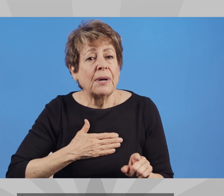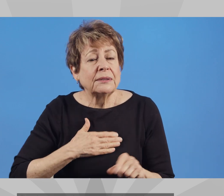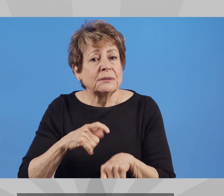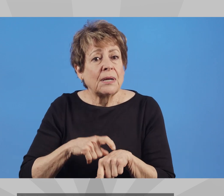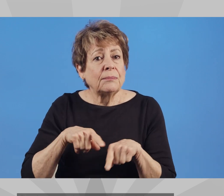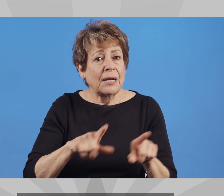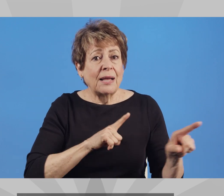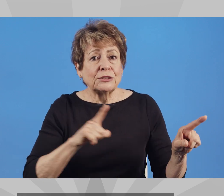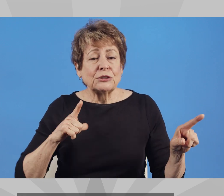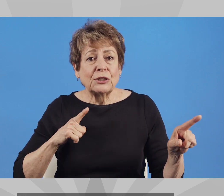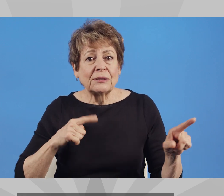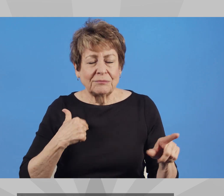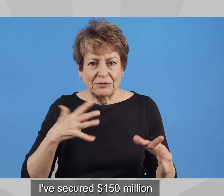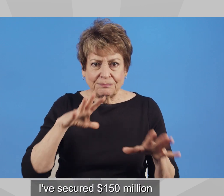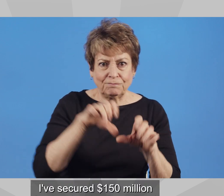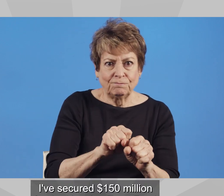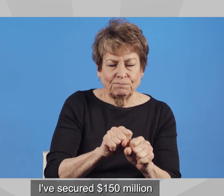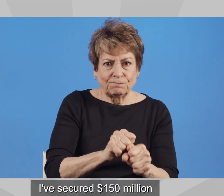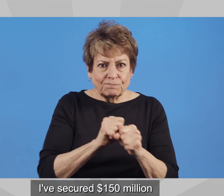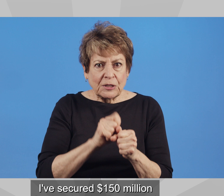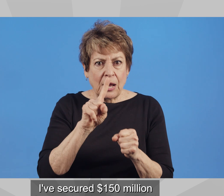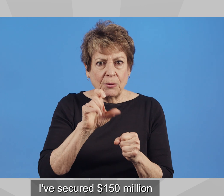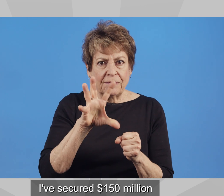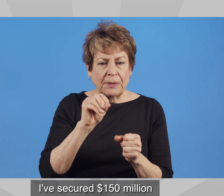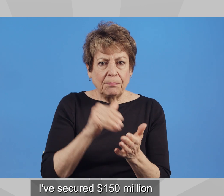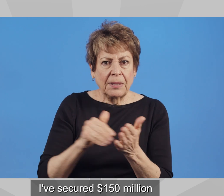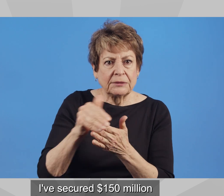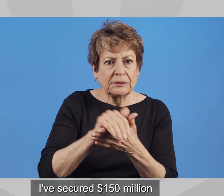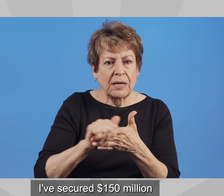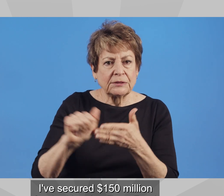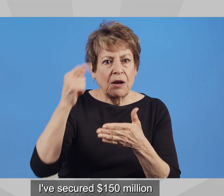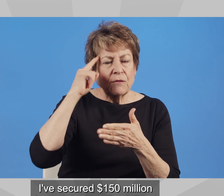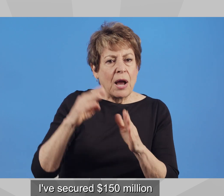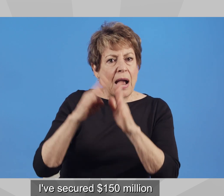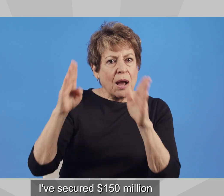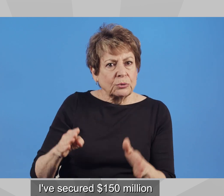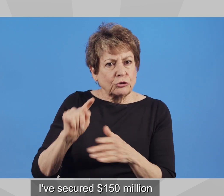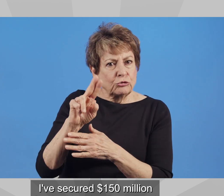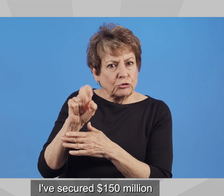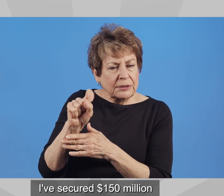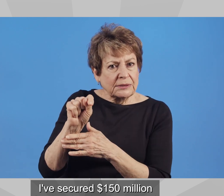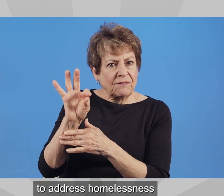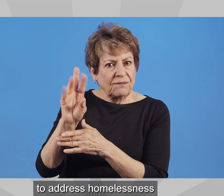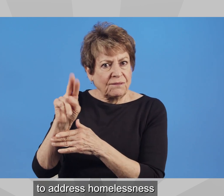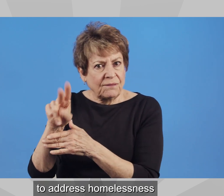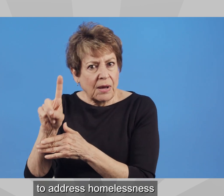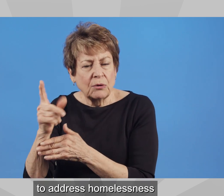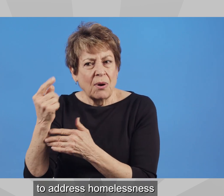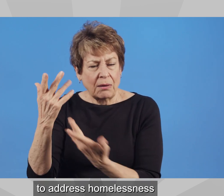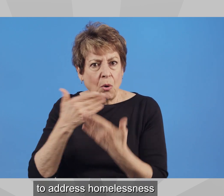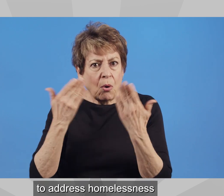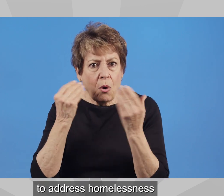During my time at the legislature, I've secured $150 million for the Housing Trust Fund to